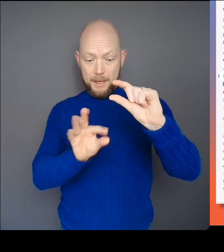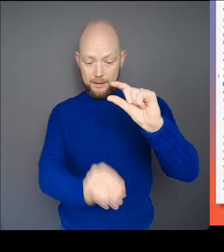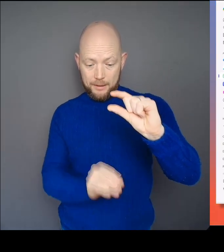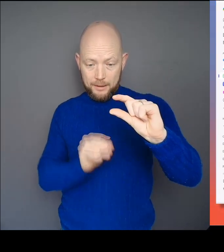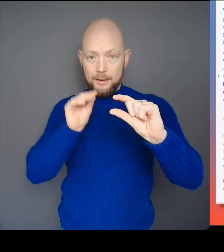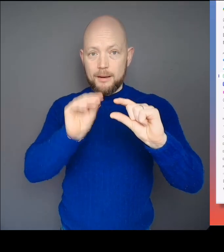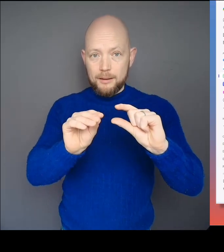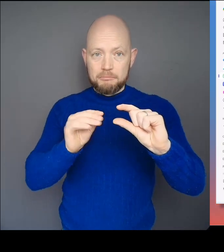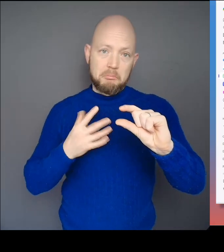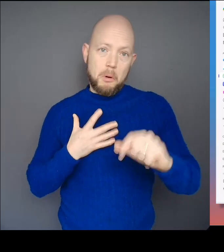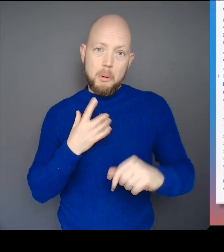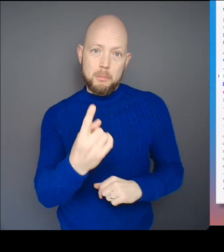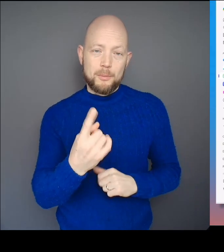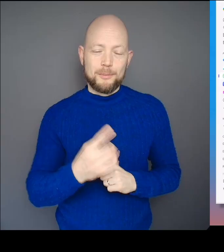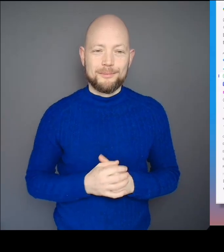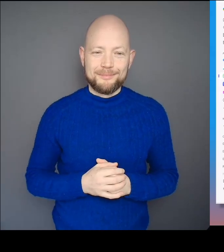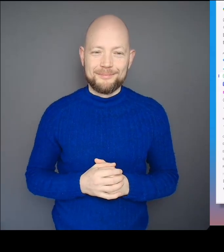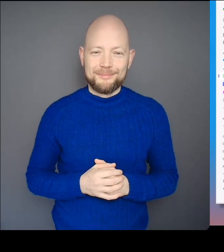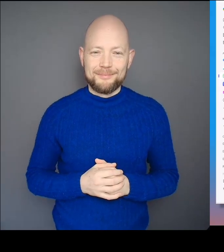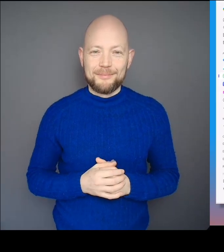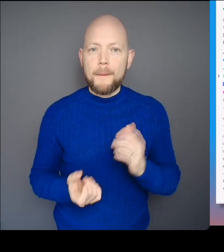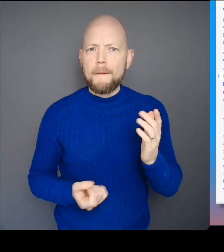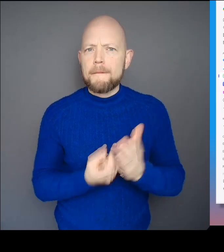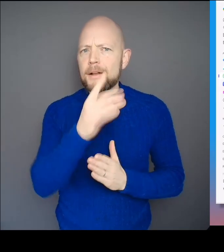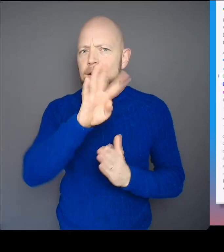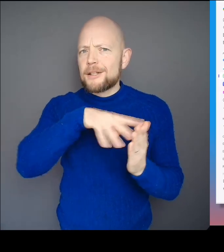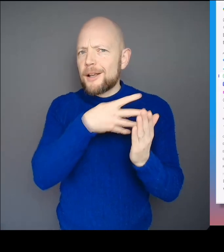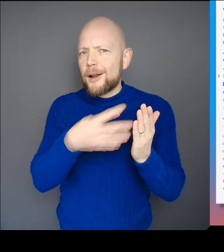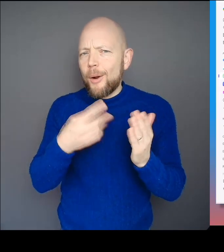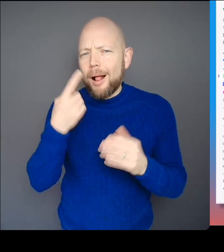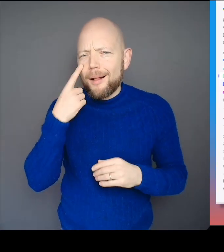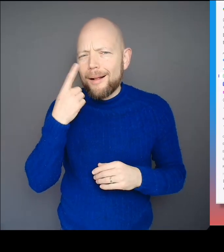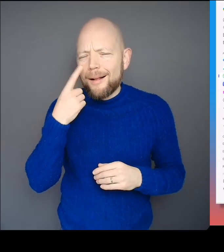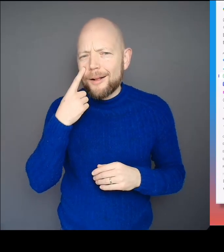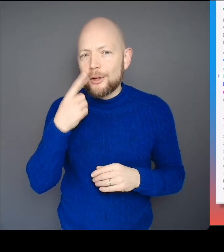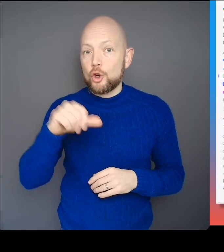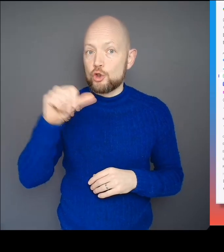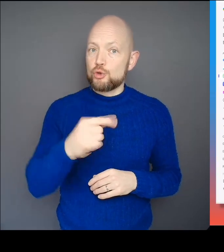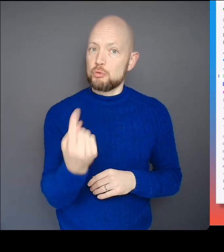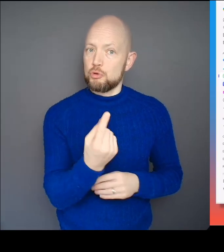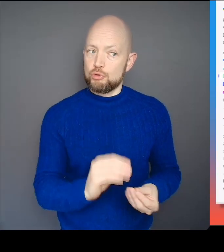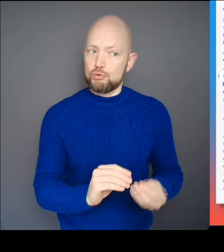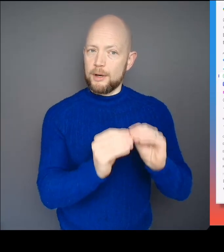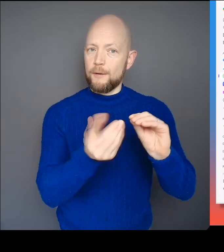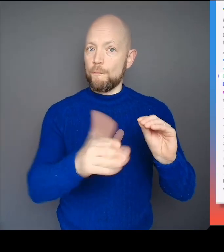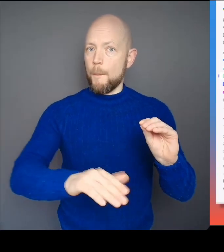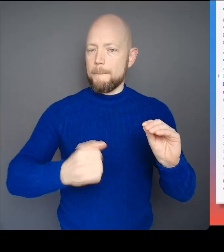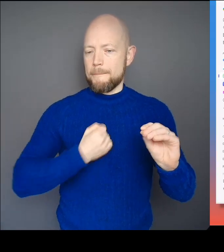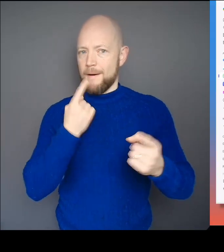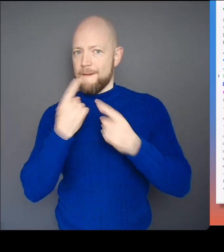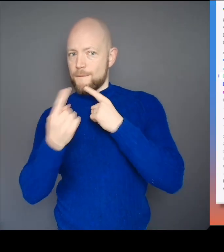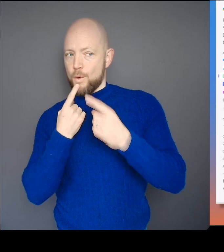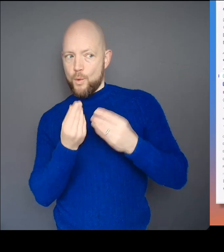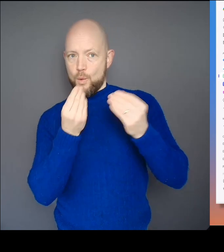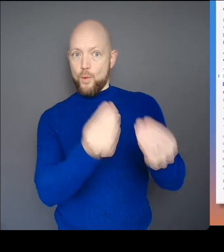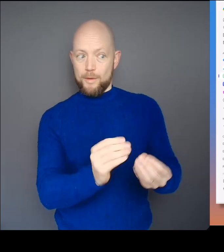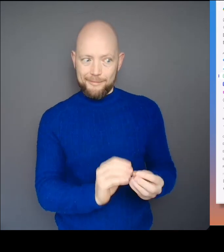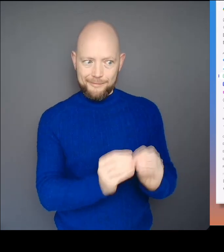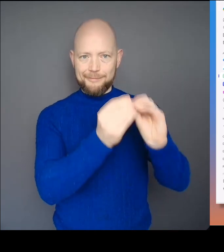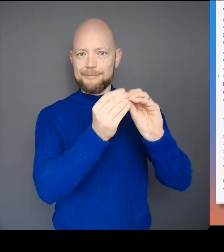have a look at the event schedule and just see what happens. So this should use the instructions that I gave it. It should use